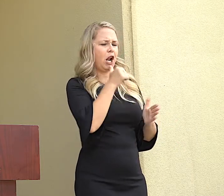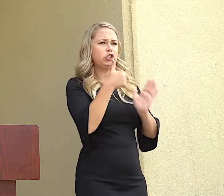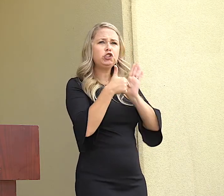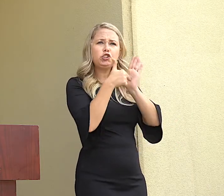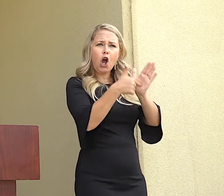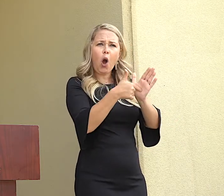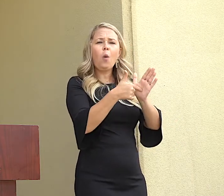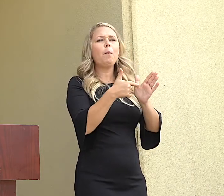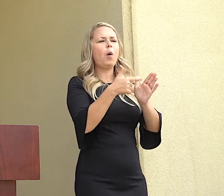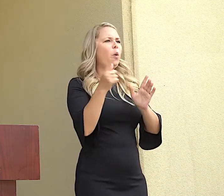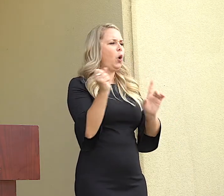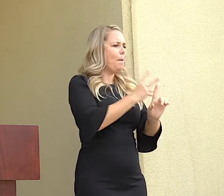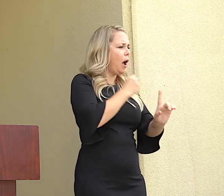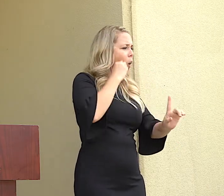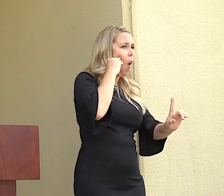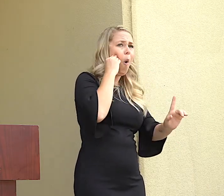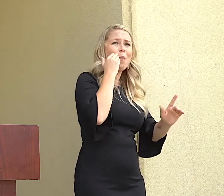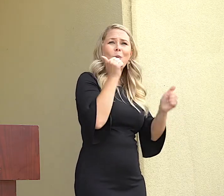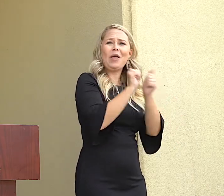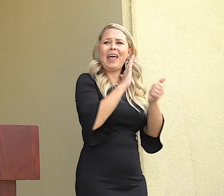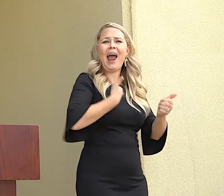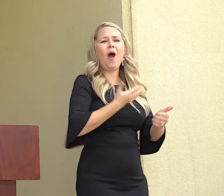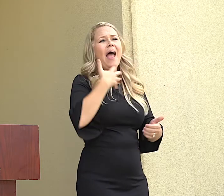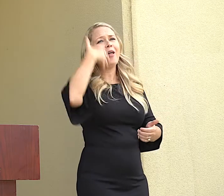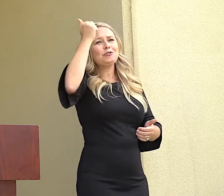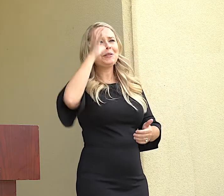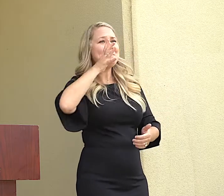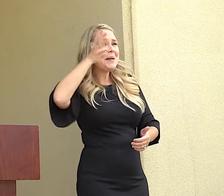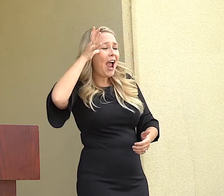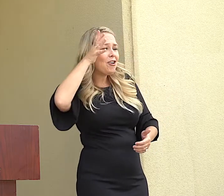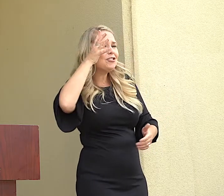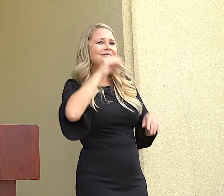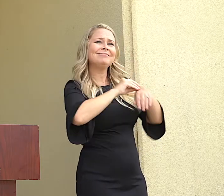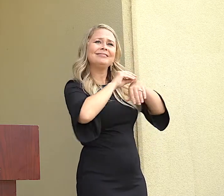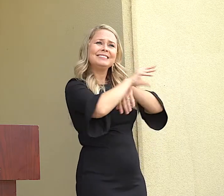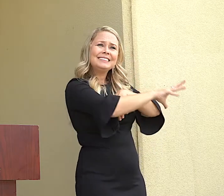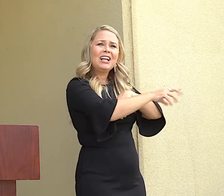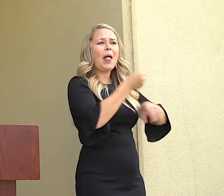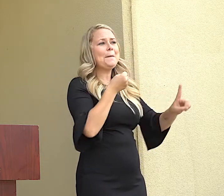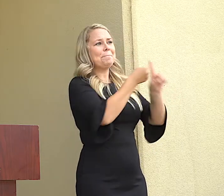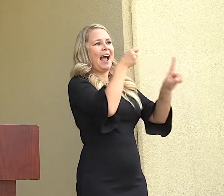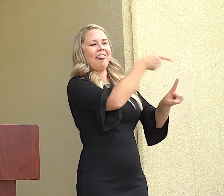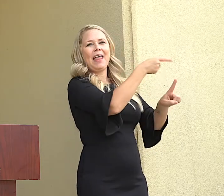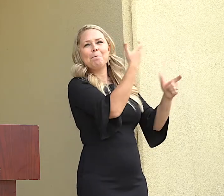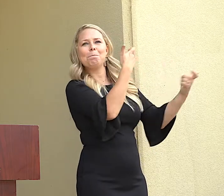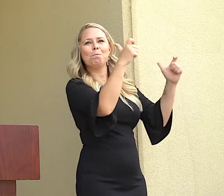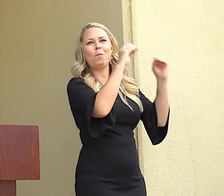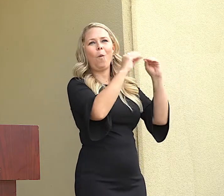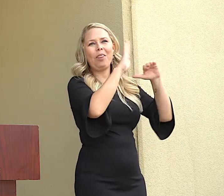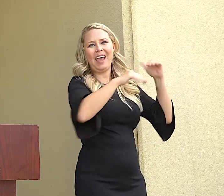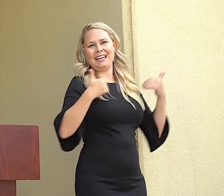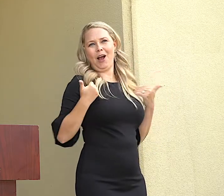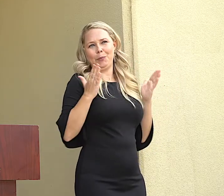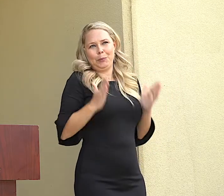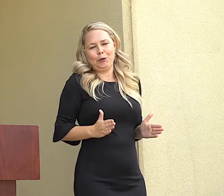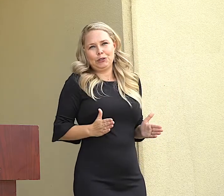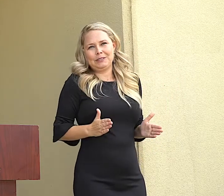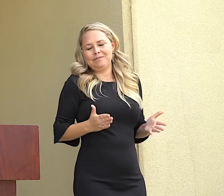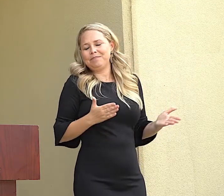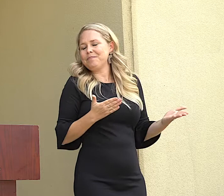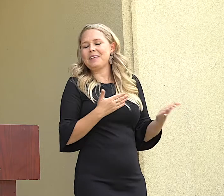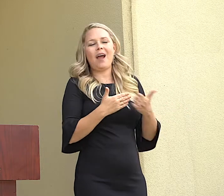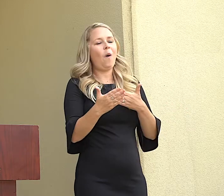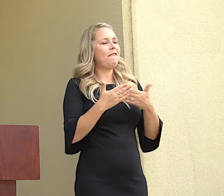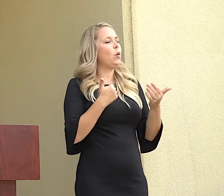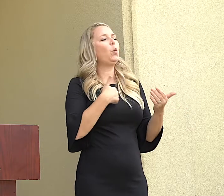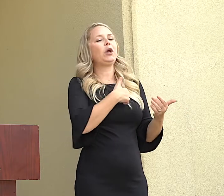symptoms, we go back home to our elderly parents or to those who are older, and definitely the impact is greater in the older individuals. However, we